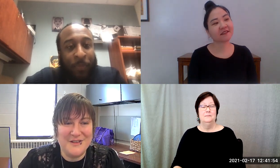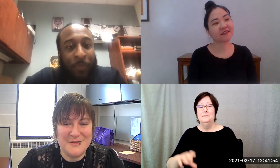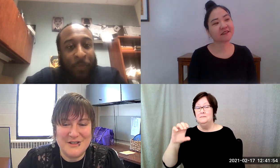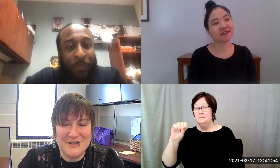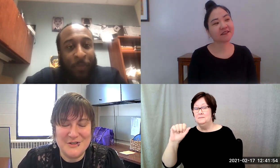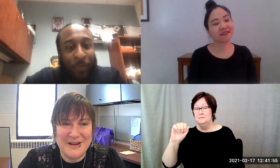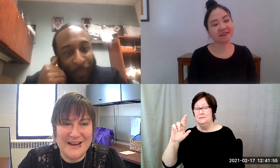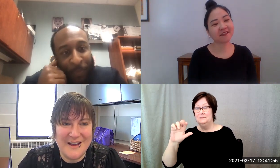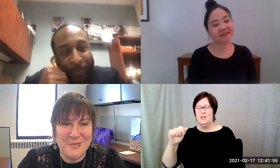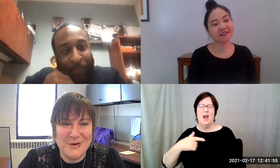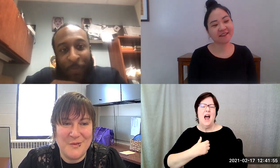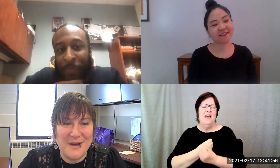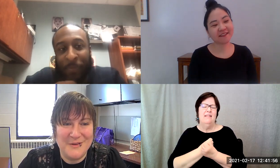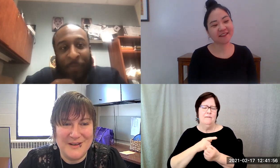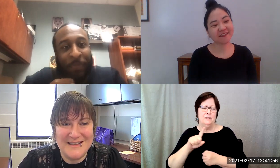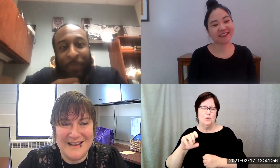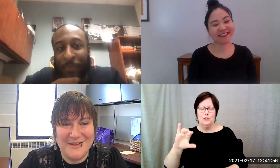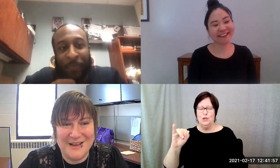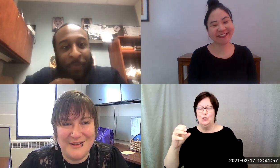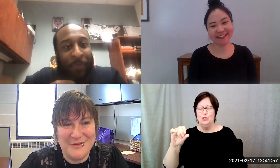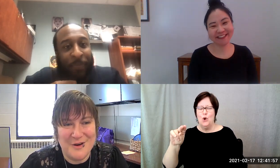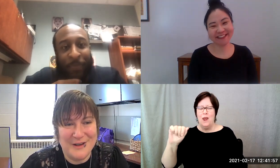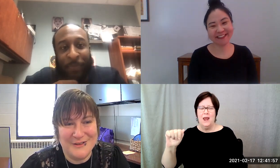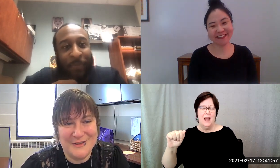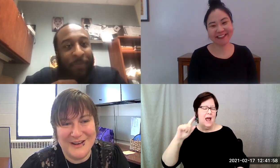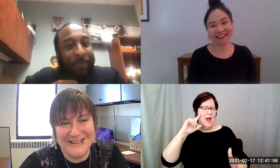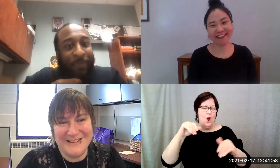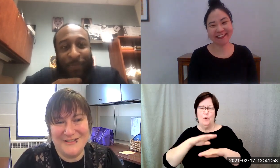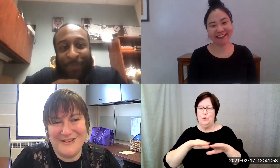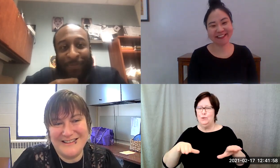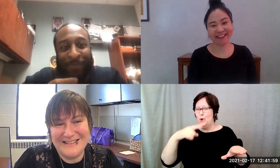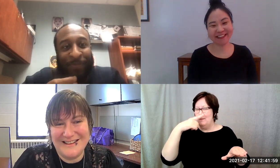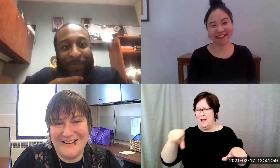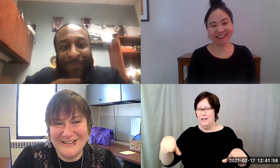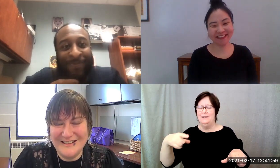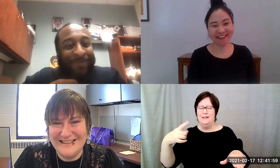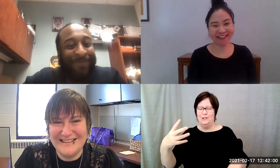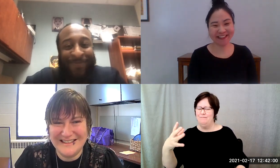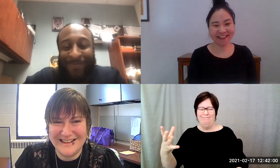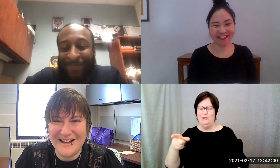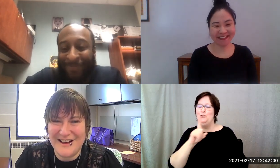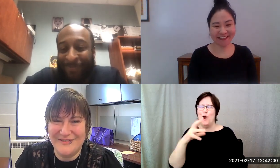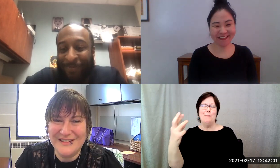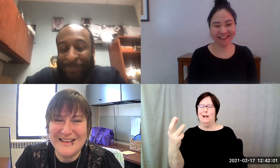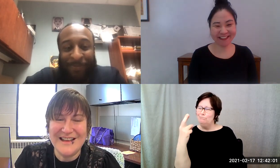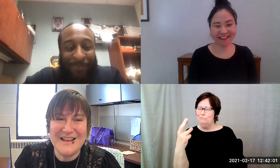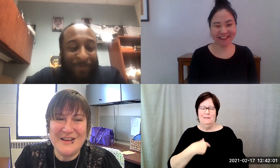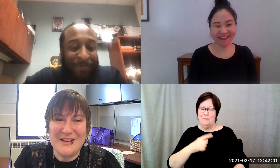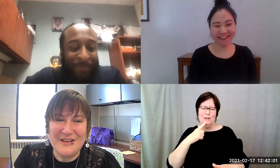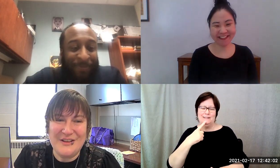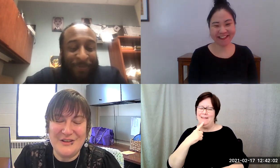I love this question. Joanna, I hope you don't mind when I say out loud that you are my close friend and you know it. So